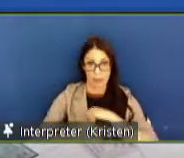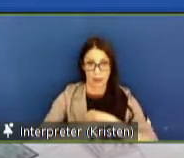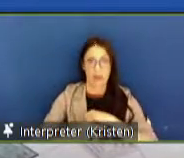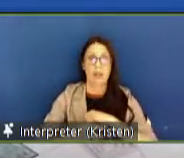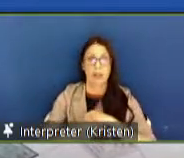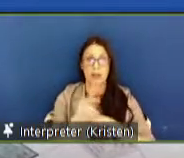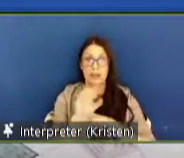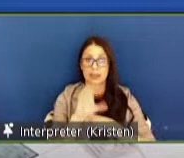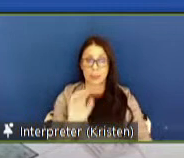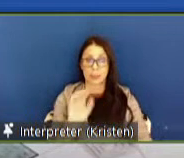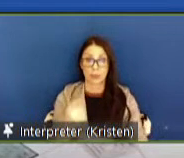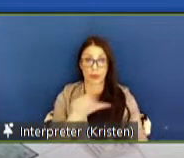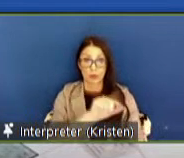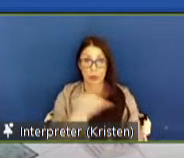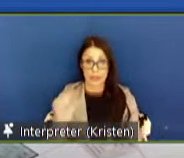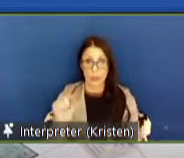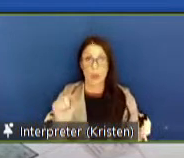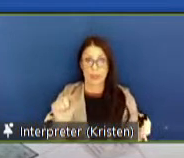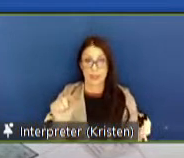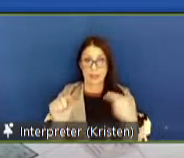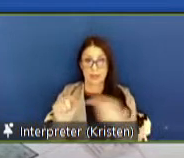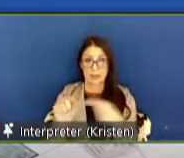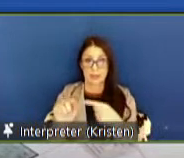of 2020, when we had